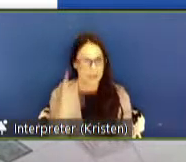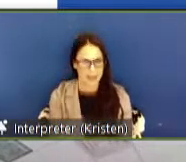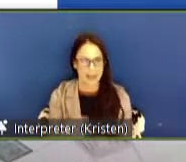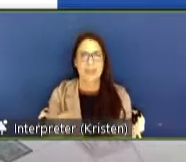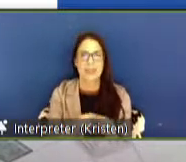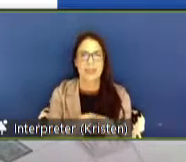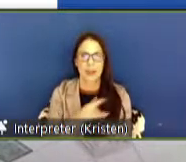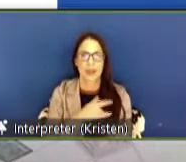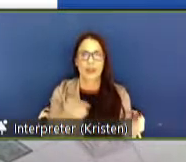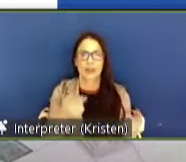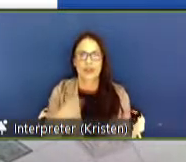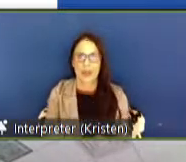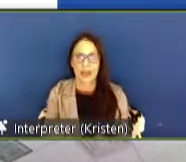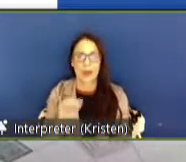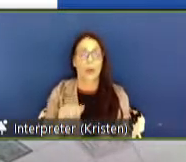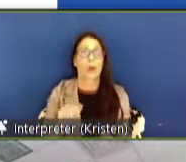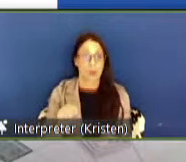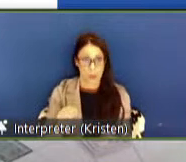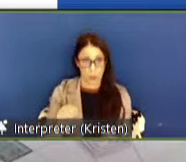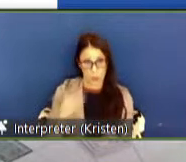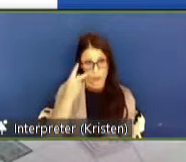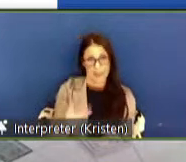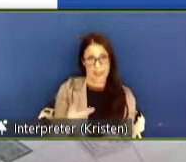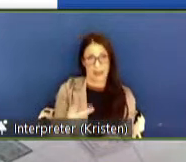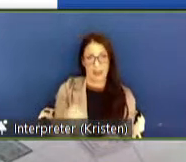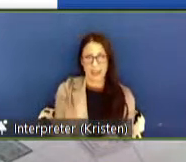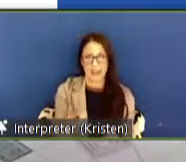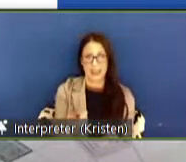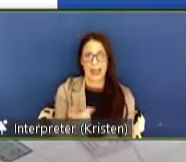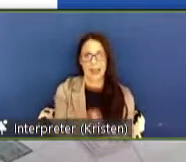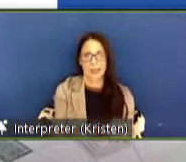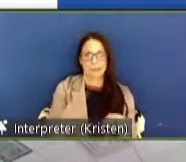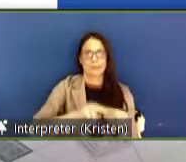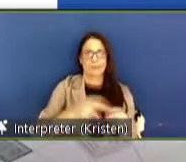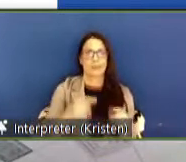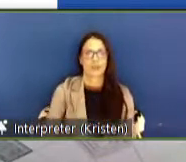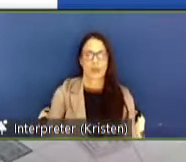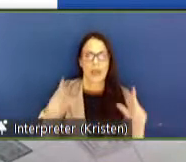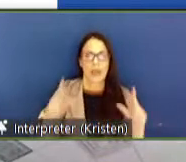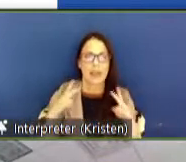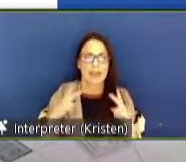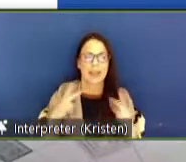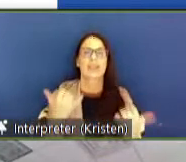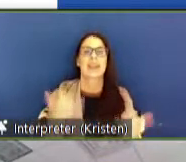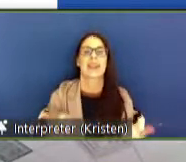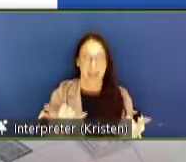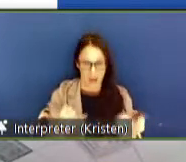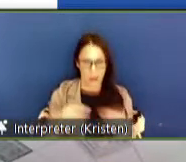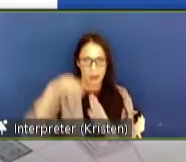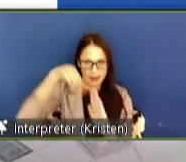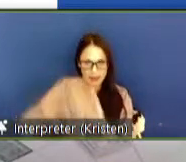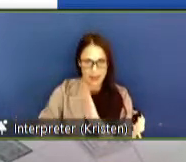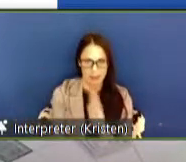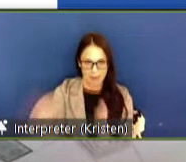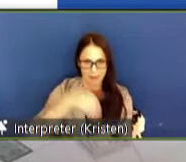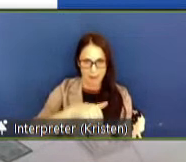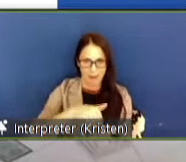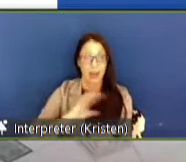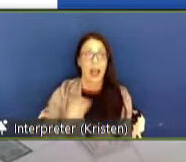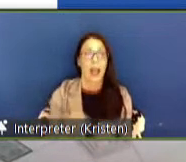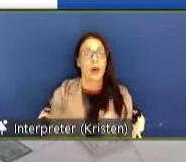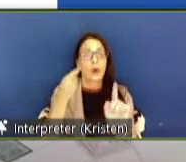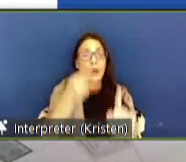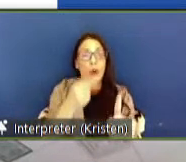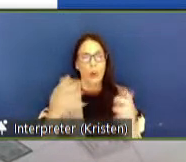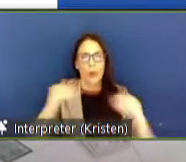we had a slight rebound following Thanksgiving, and now this clear downward trend once again. Our goal, of course, is to try and get below